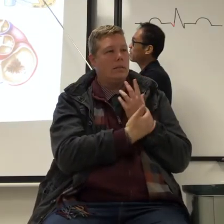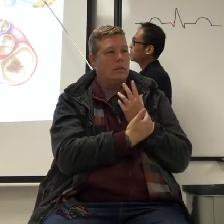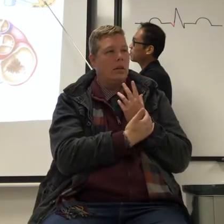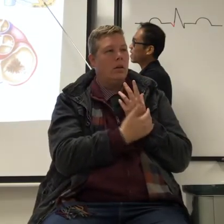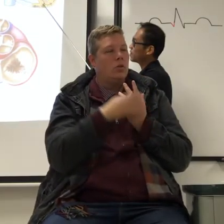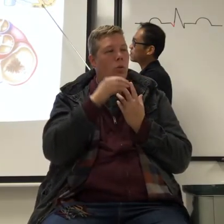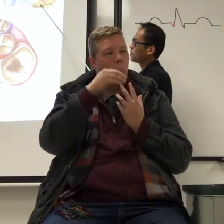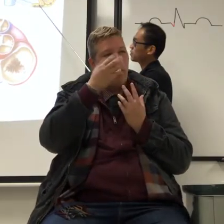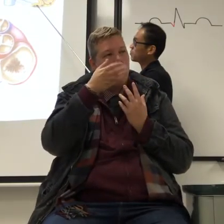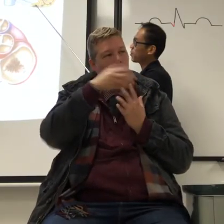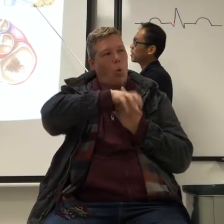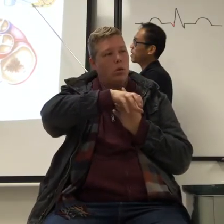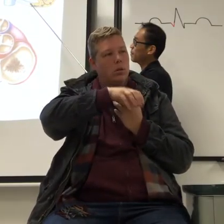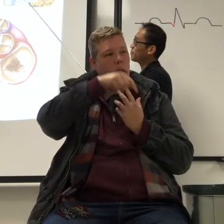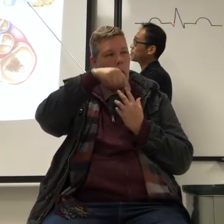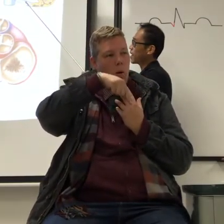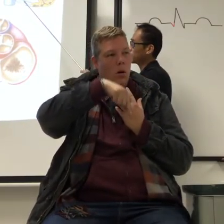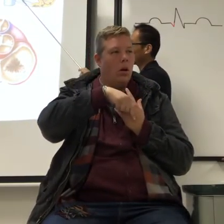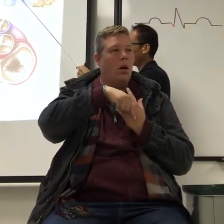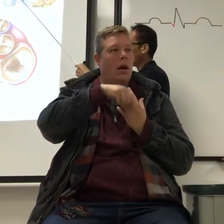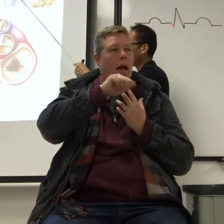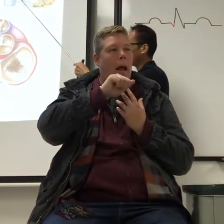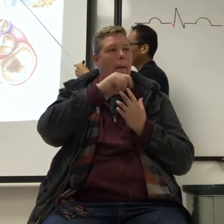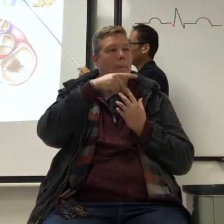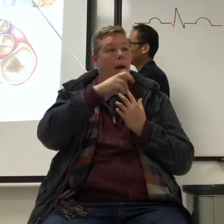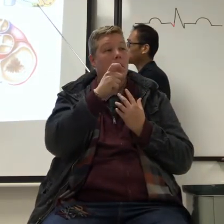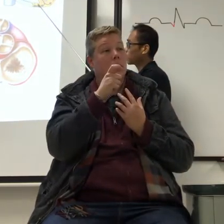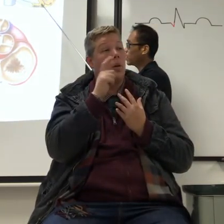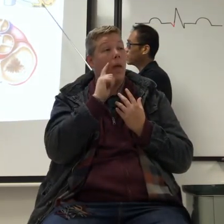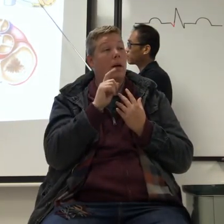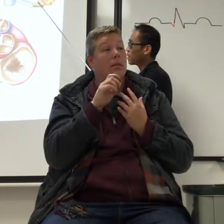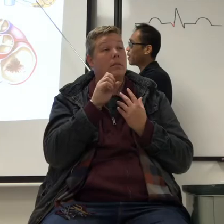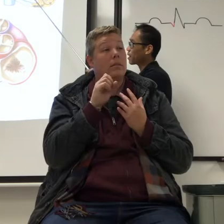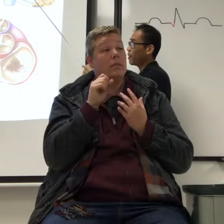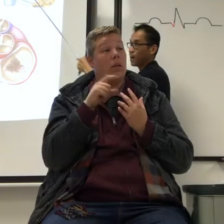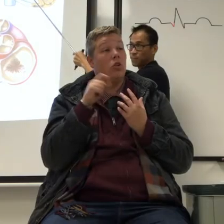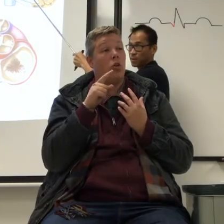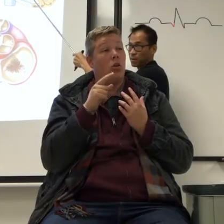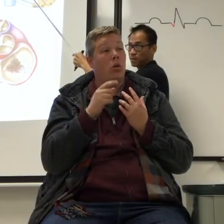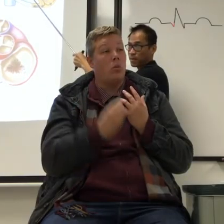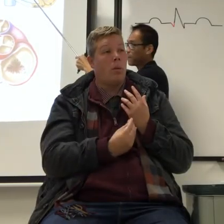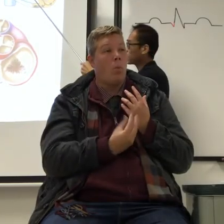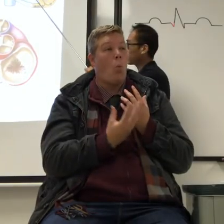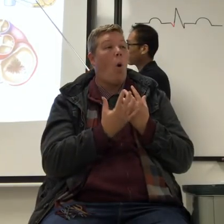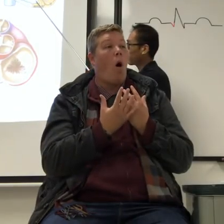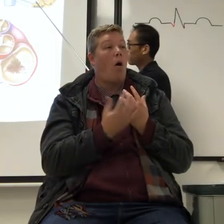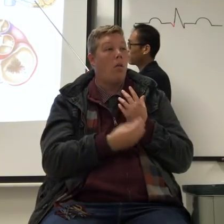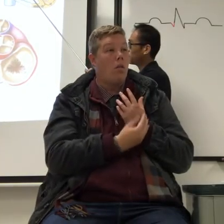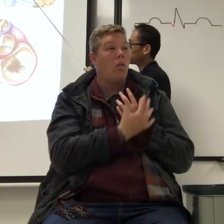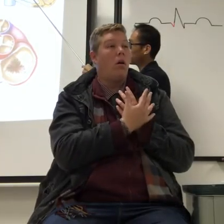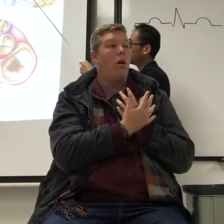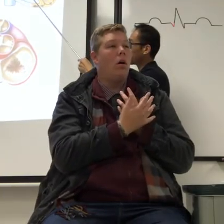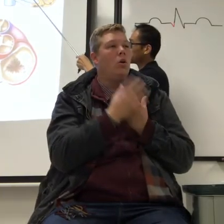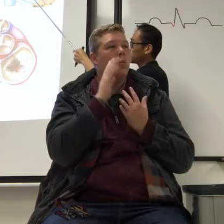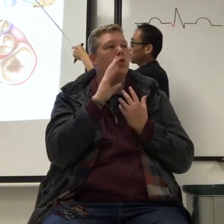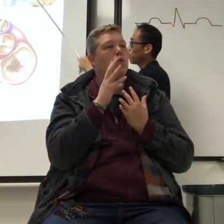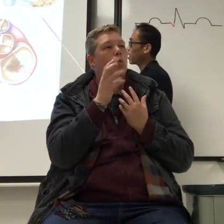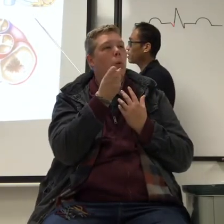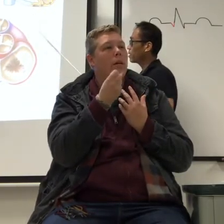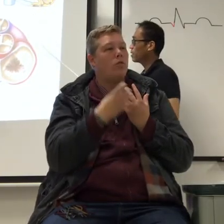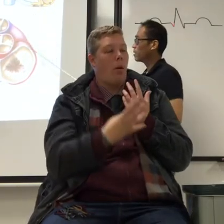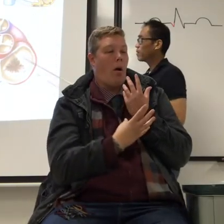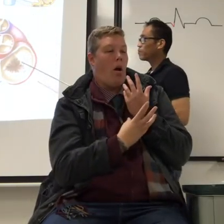apex, so as the signal spreads up the sides of the wall, you squeeze from the bottom up. That makes for very efficient ejection